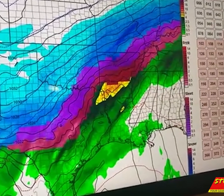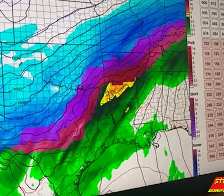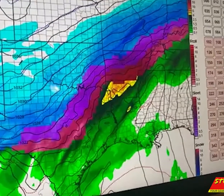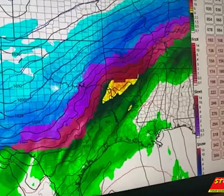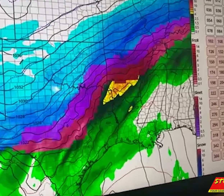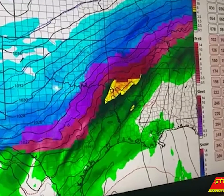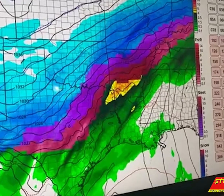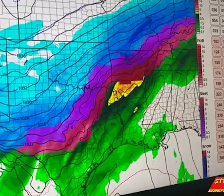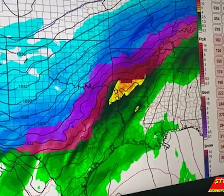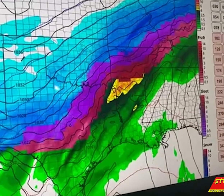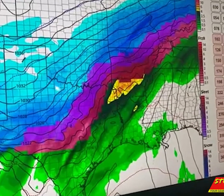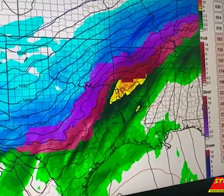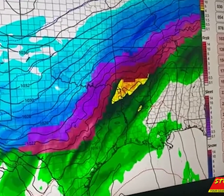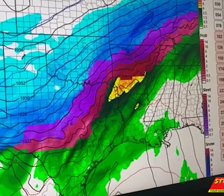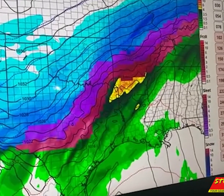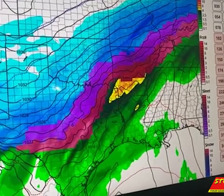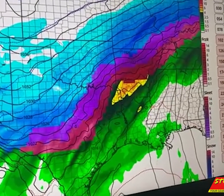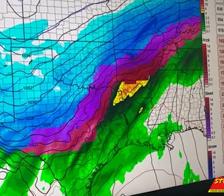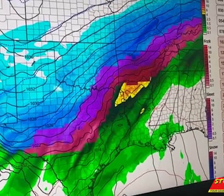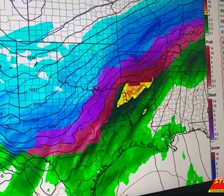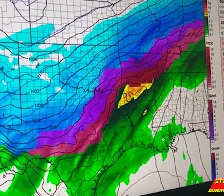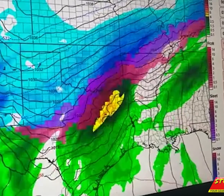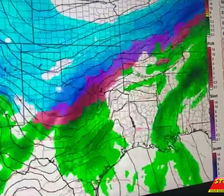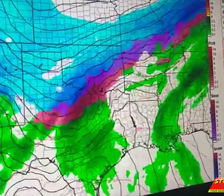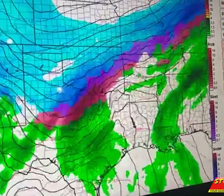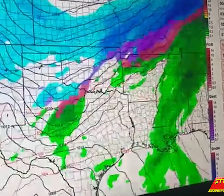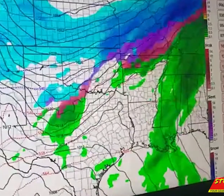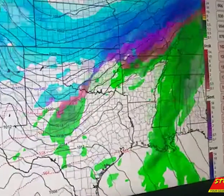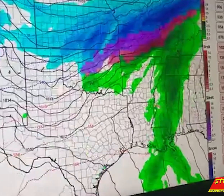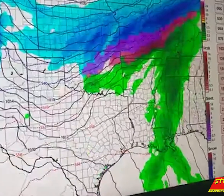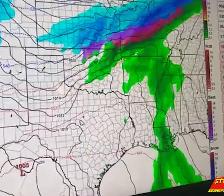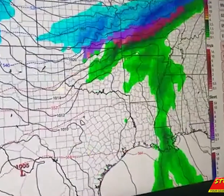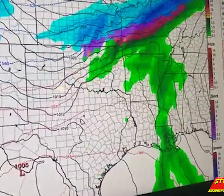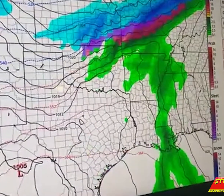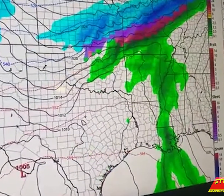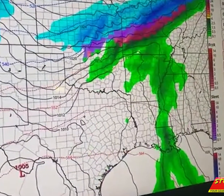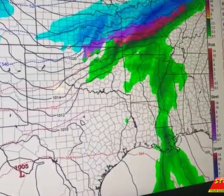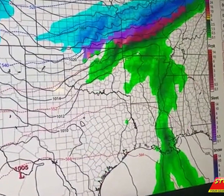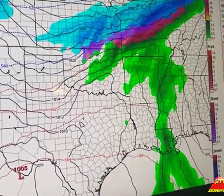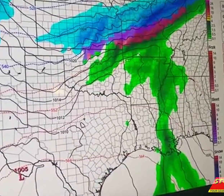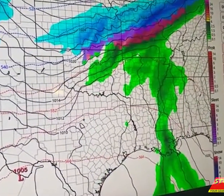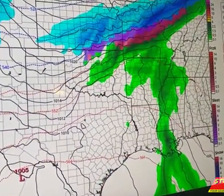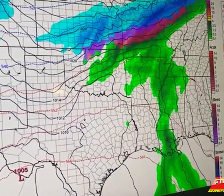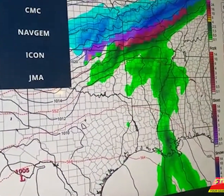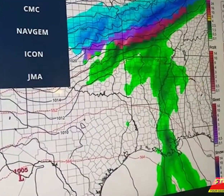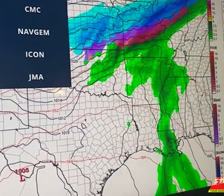don't think it's going to be a major thing. So let me back up here. I want to go to the Canadian, which is